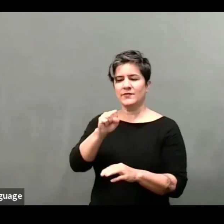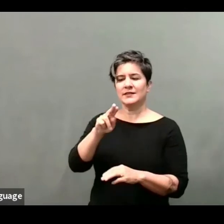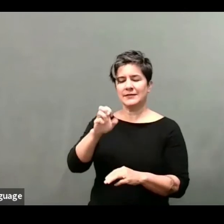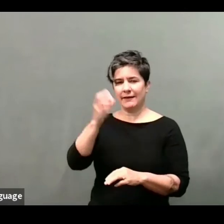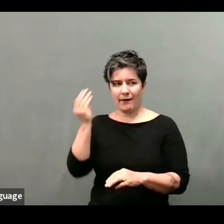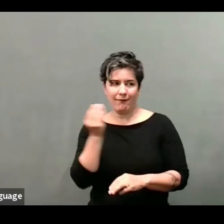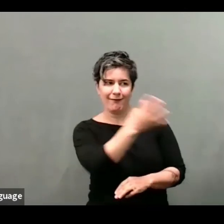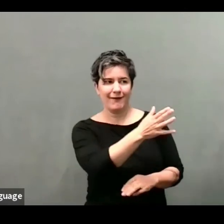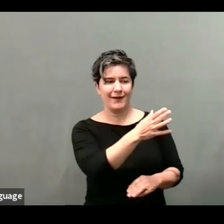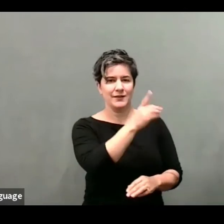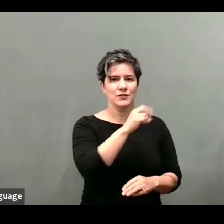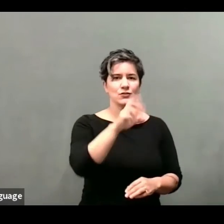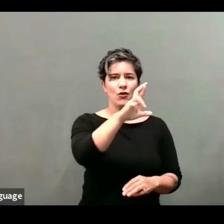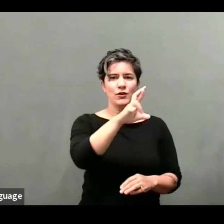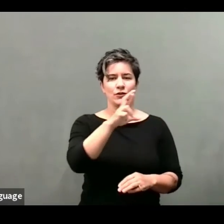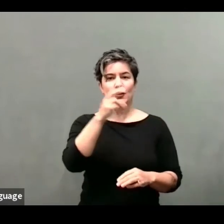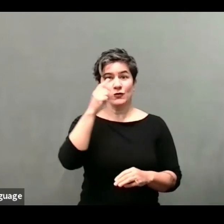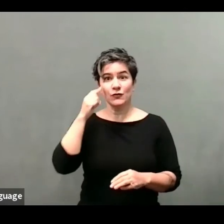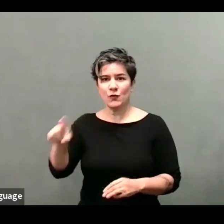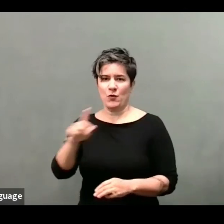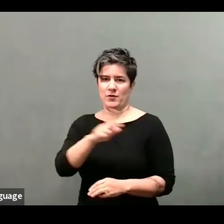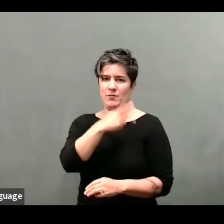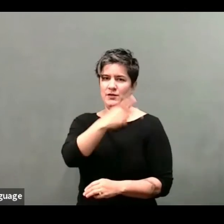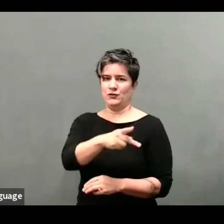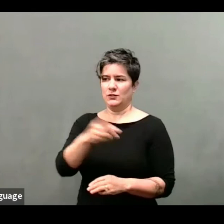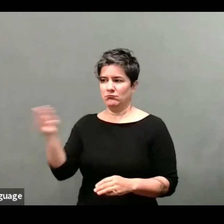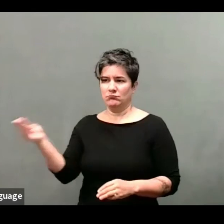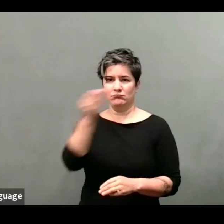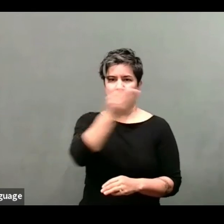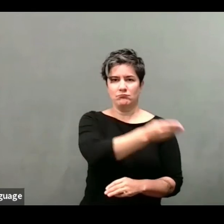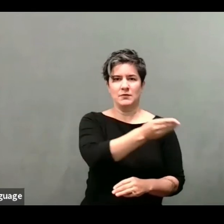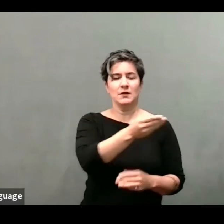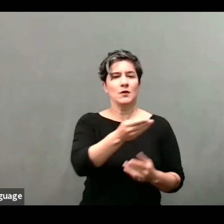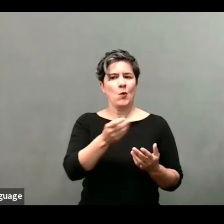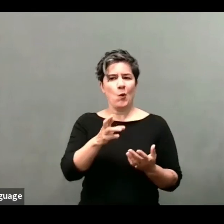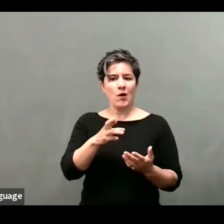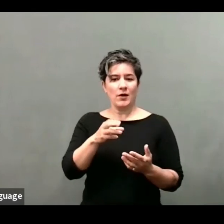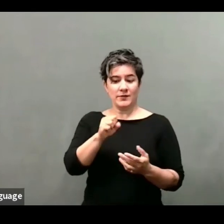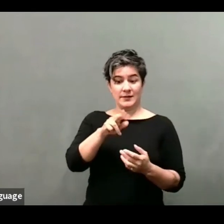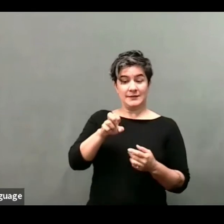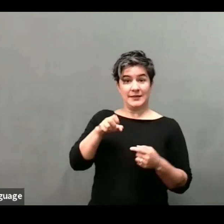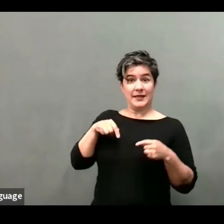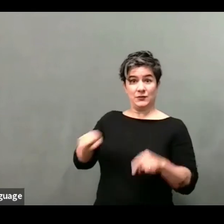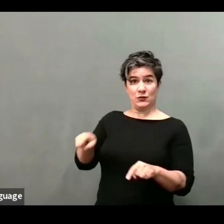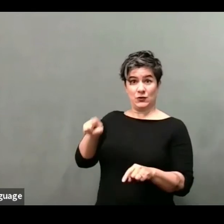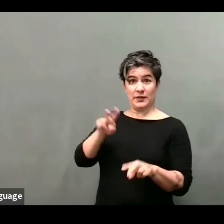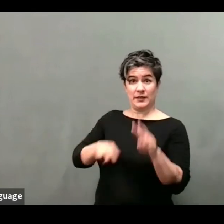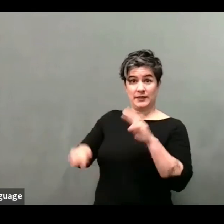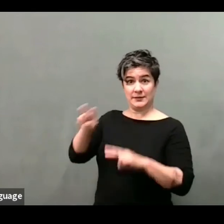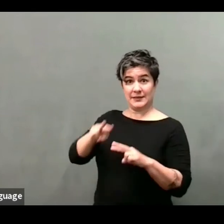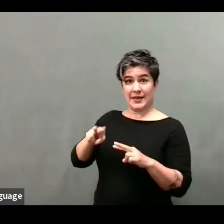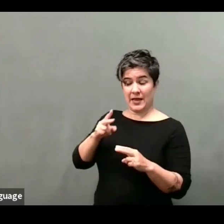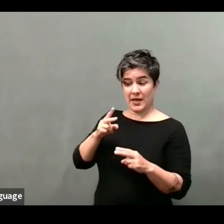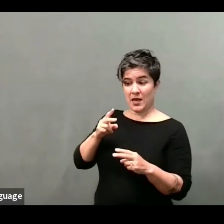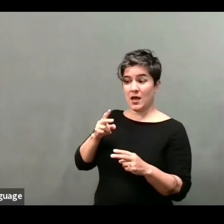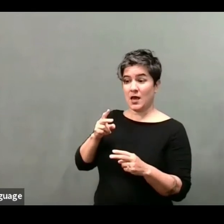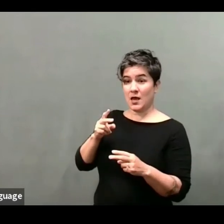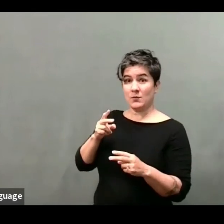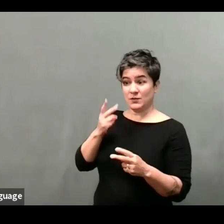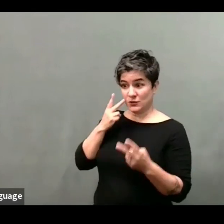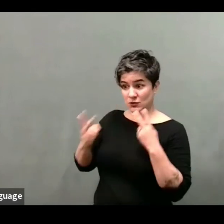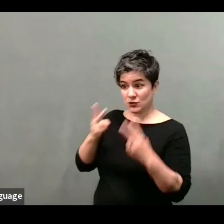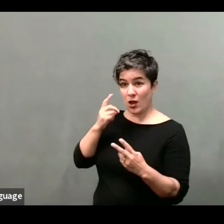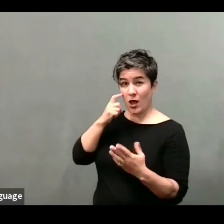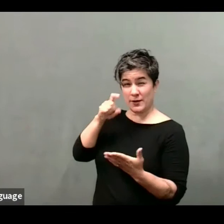the patient to the doctor, or relay anything concerning that they saw in their exam that was not within a nursing scope